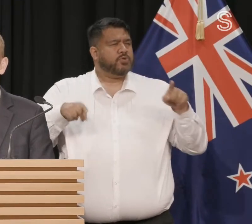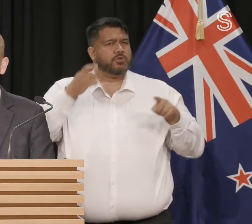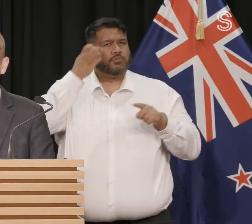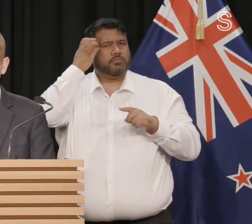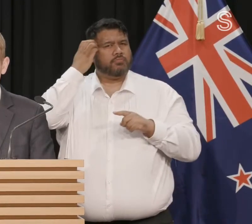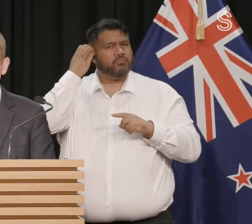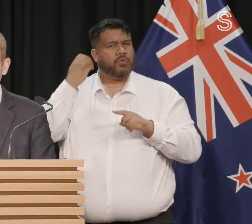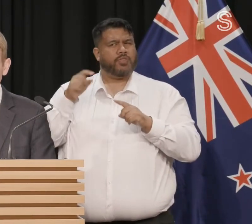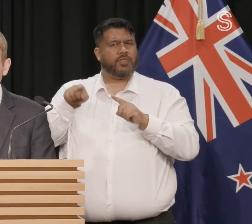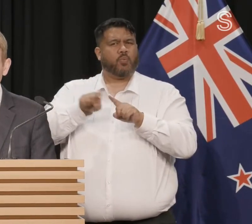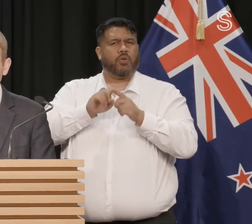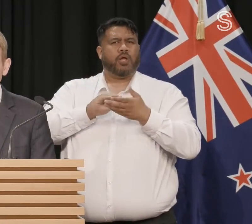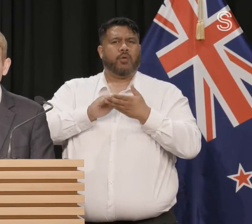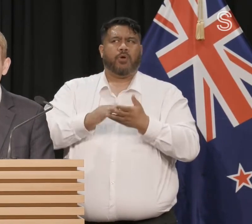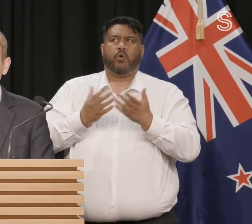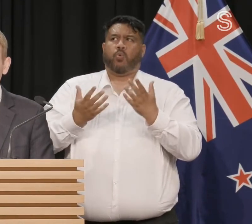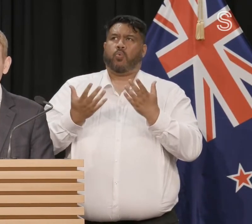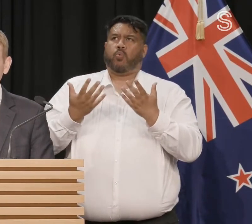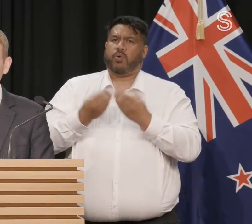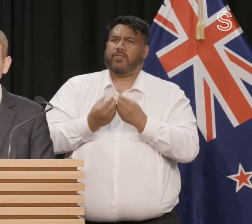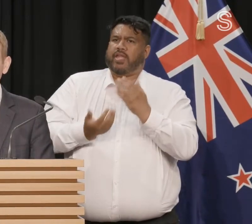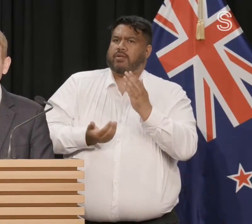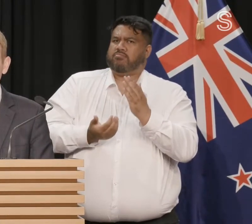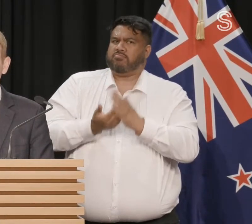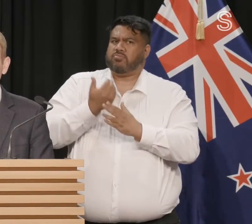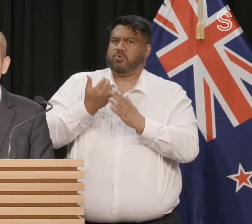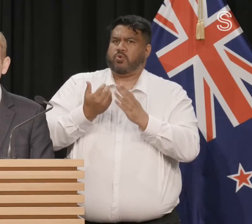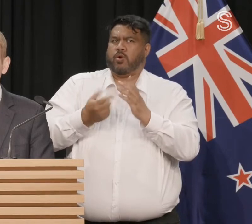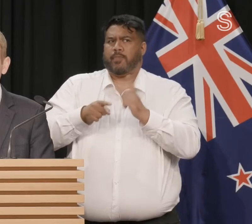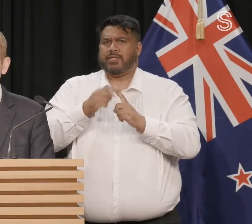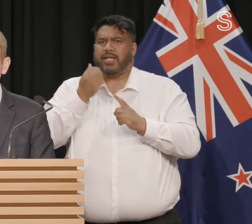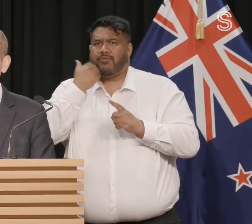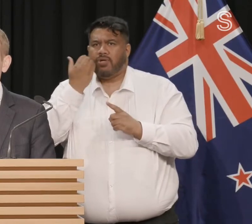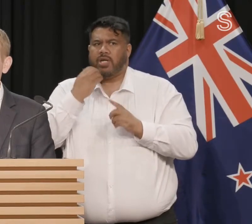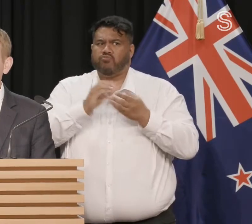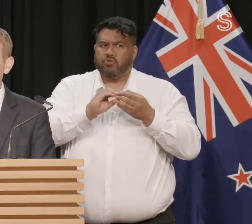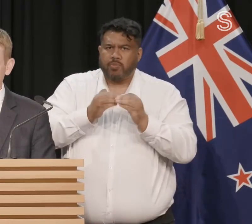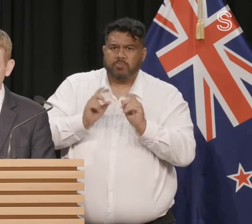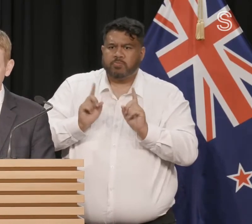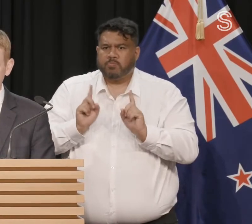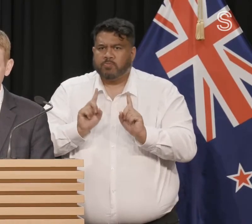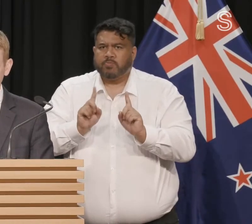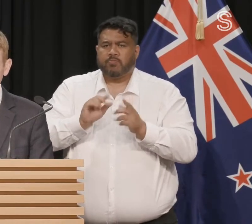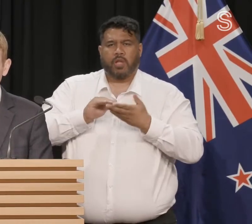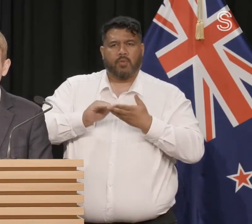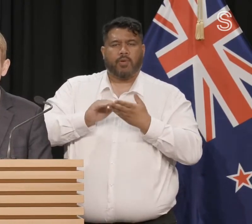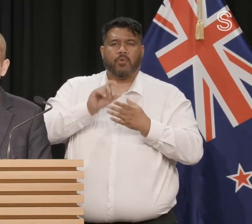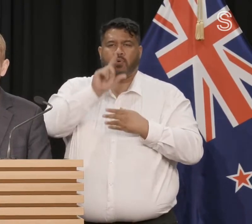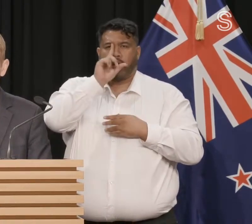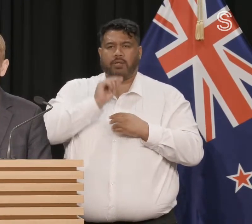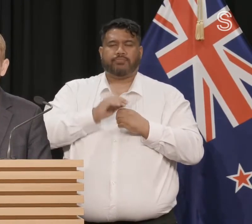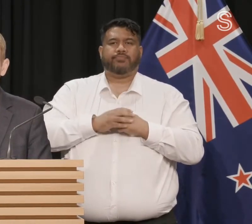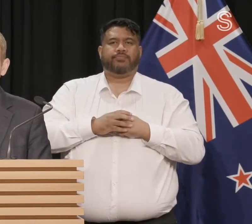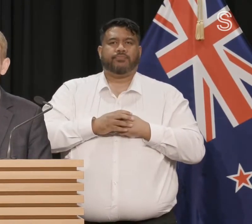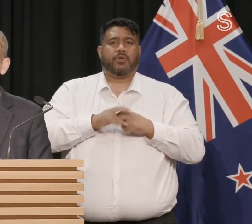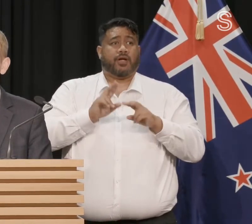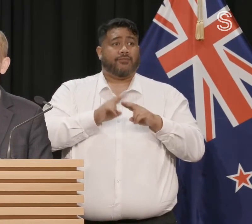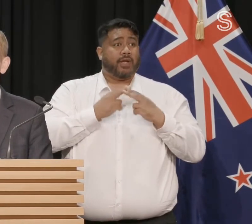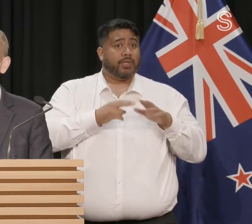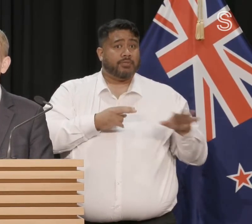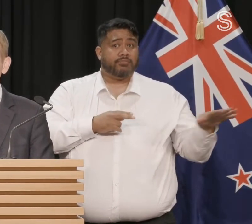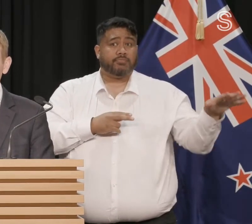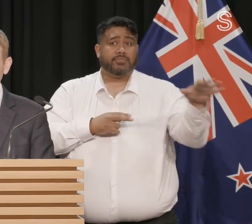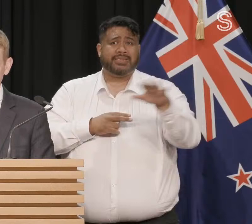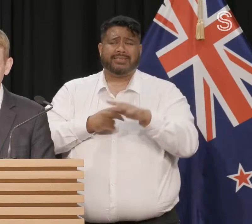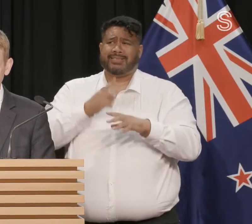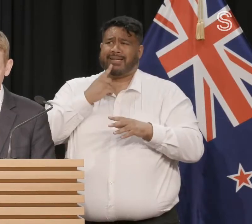are experiencing. The government hears loud and clear that many New Zealanders and many families are struggling. You want us focused on